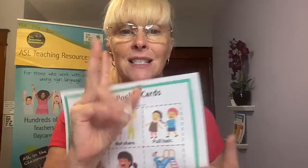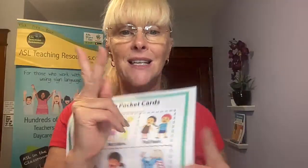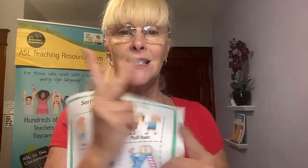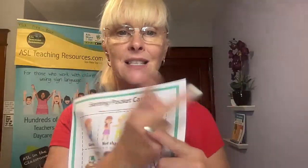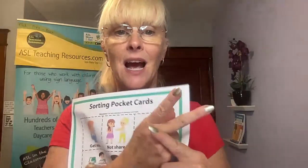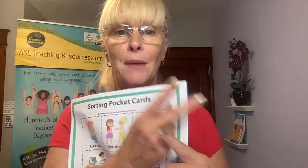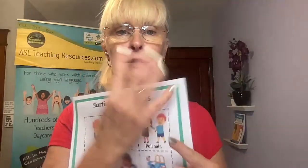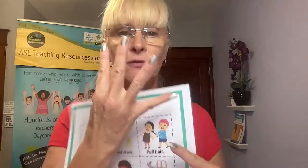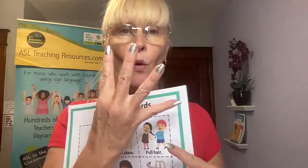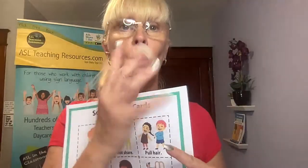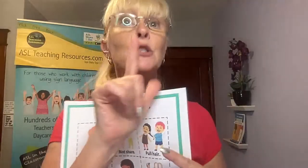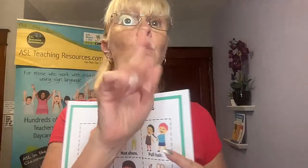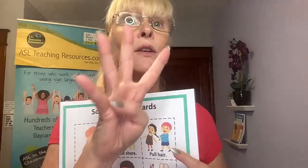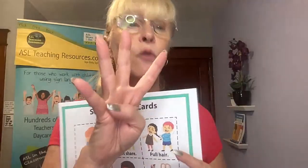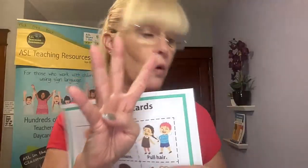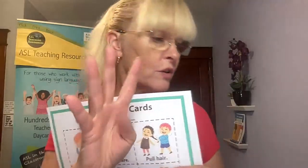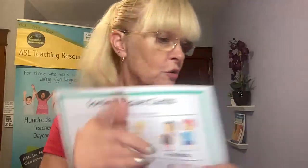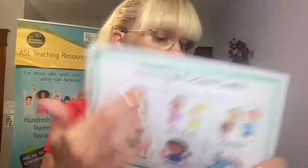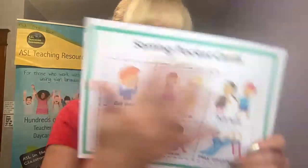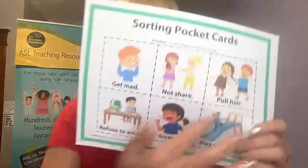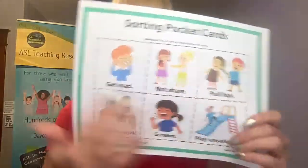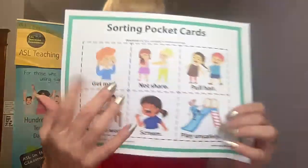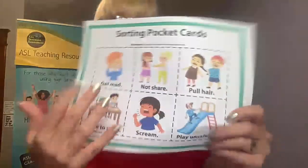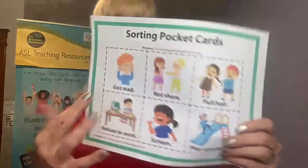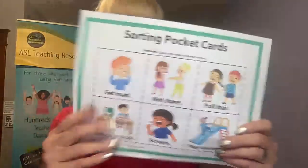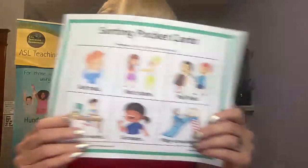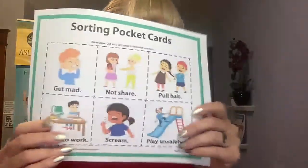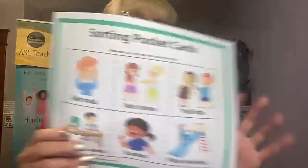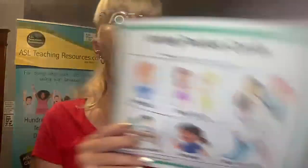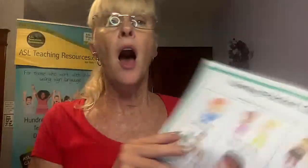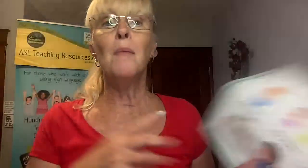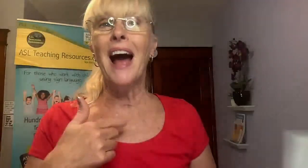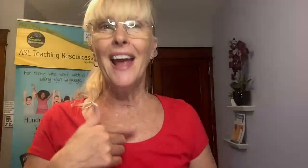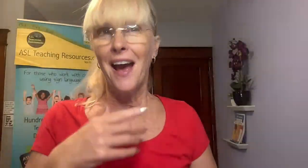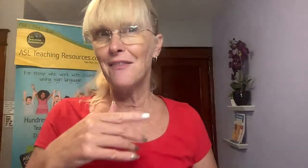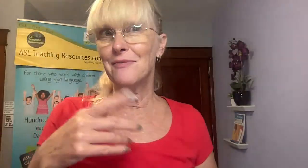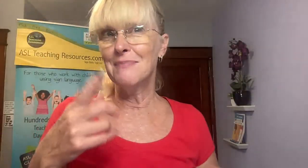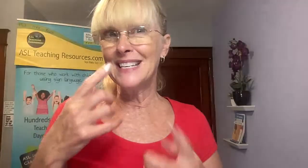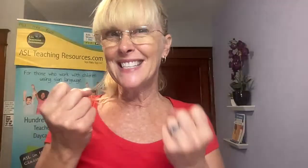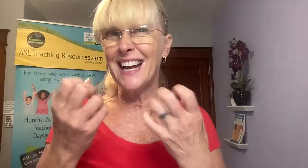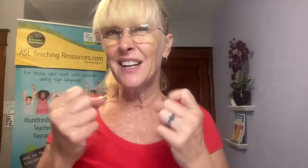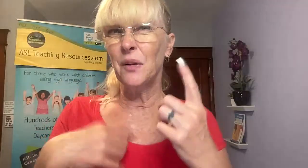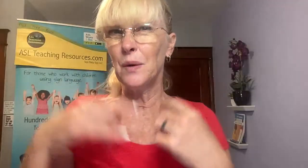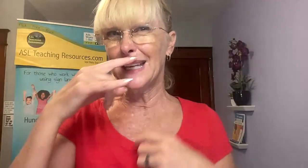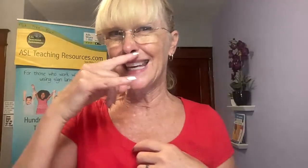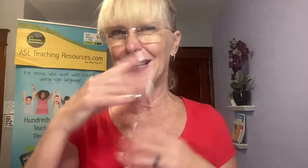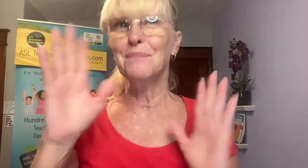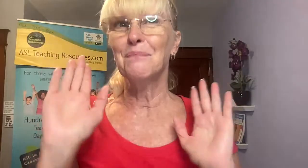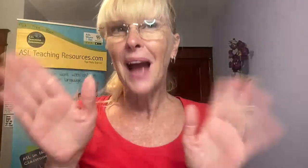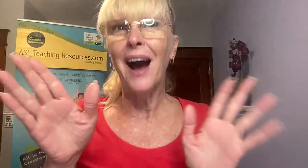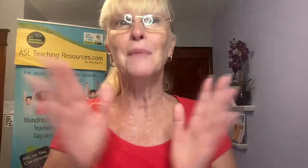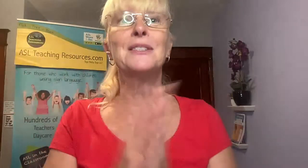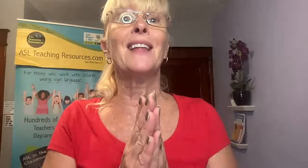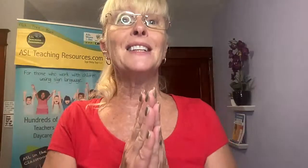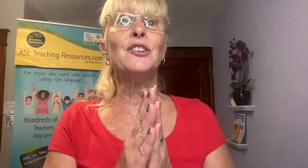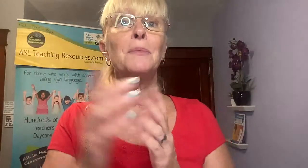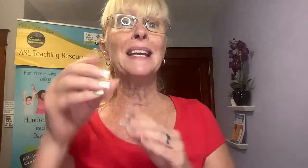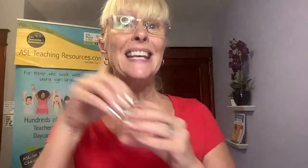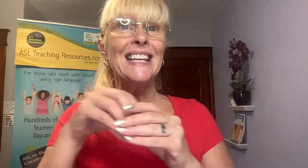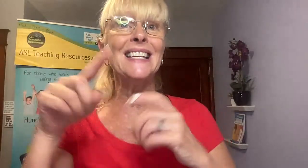6 times 4 is 24. There's 24 of these words. I have me signing it with a kid. So that's going to be in the